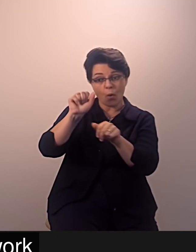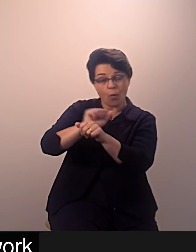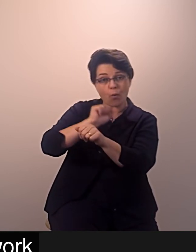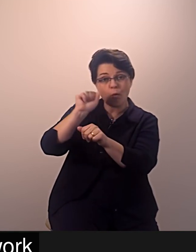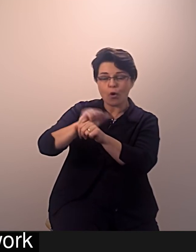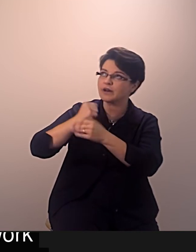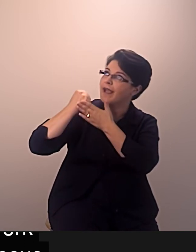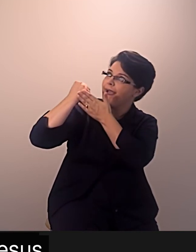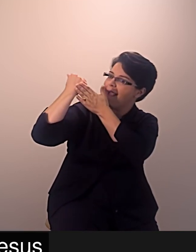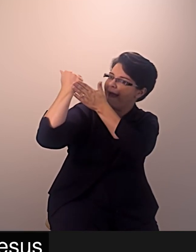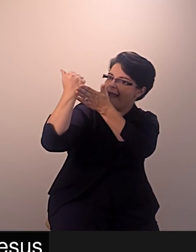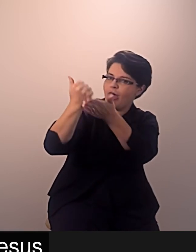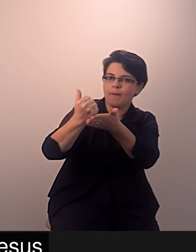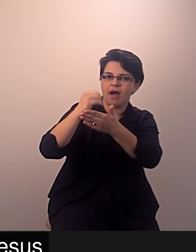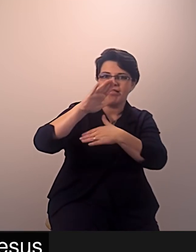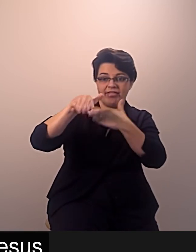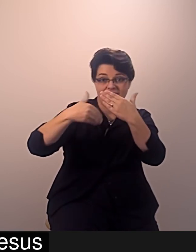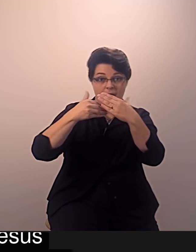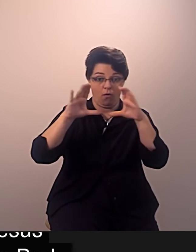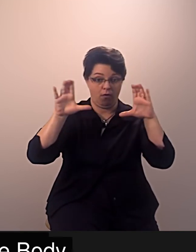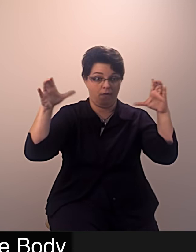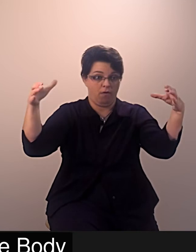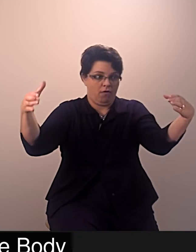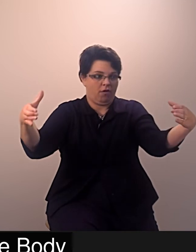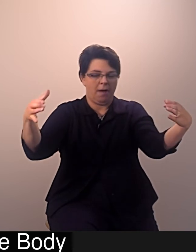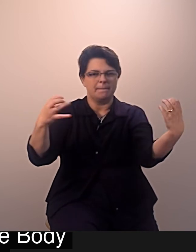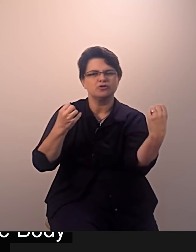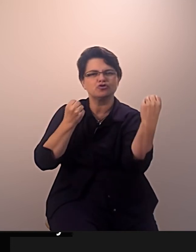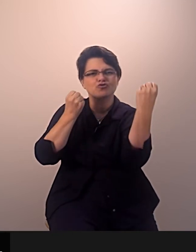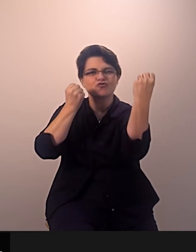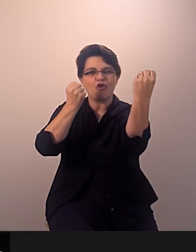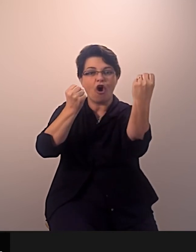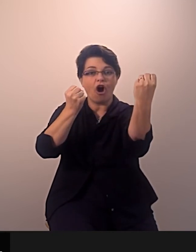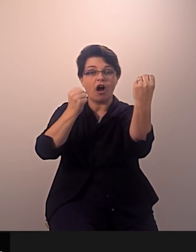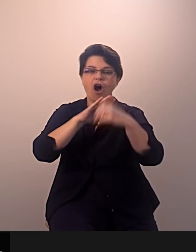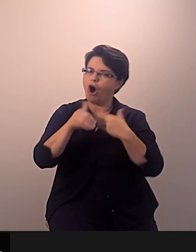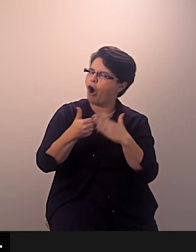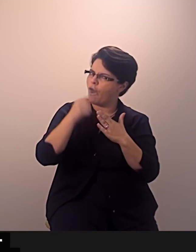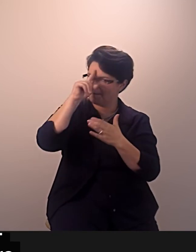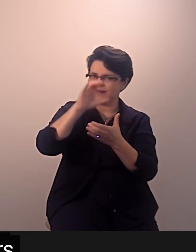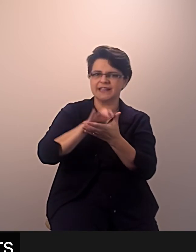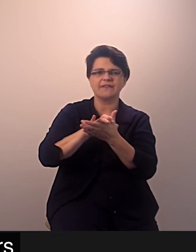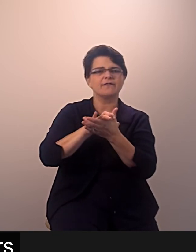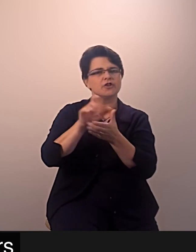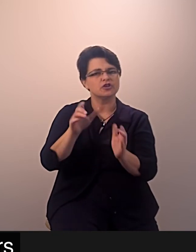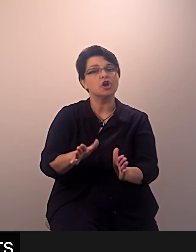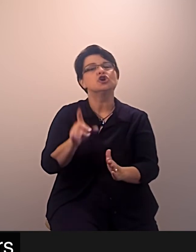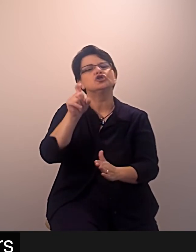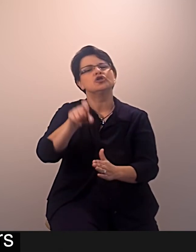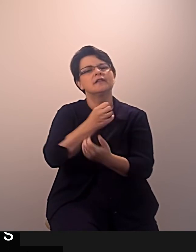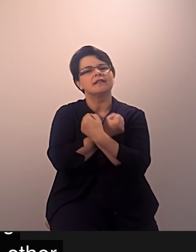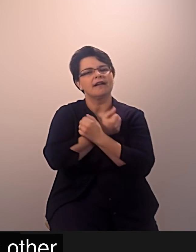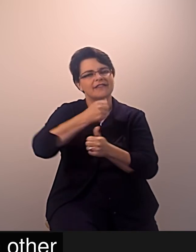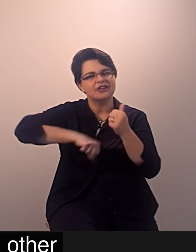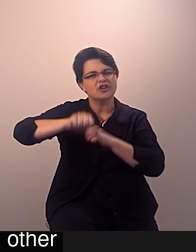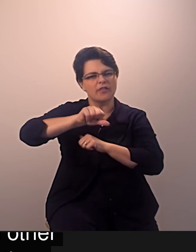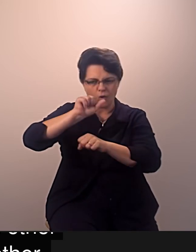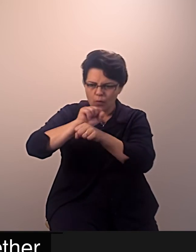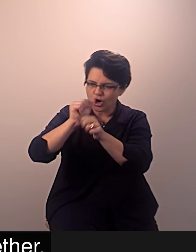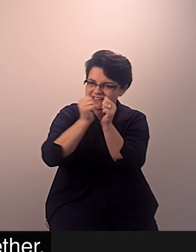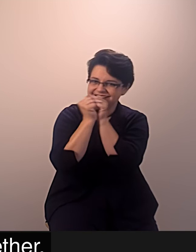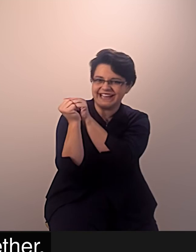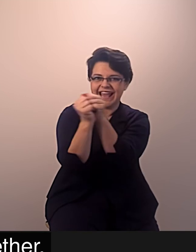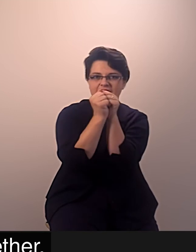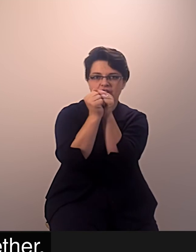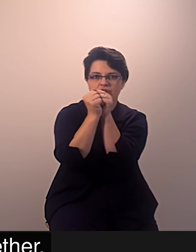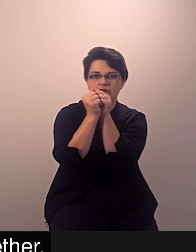to help the whole body be strong. All believers must love each other and work together, or the body